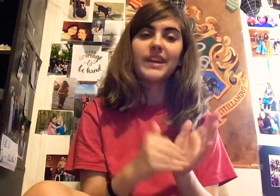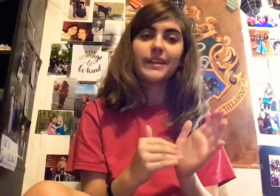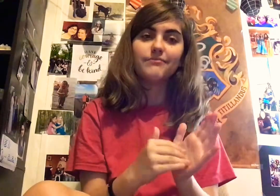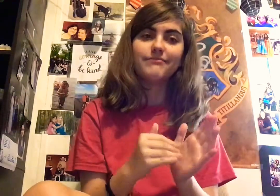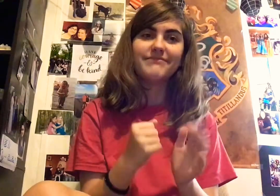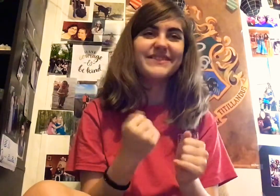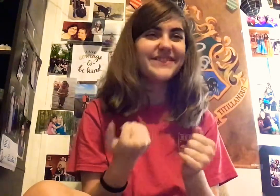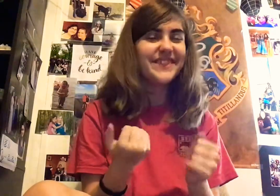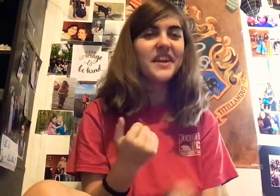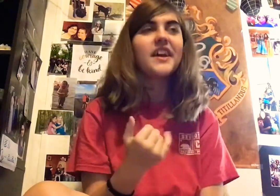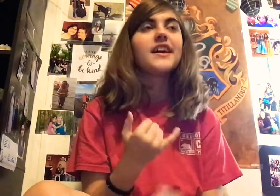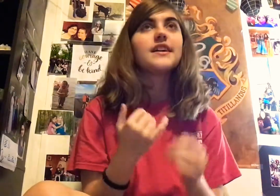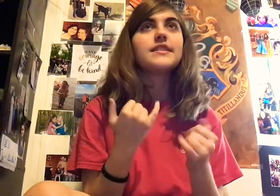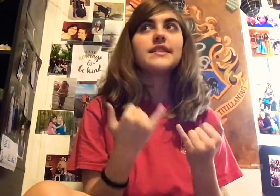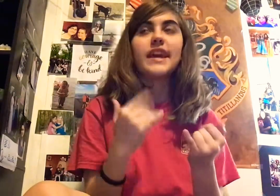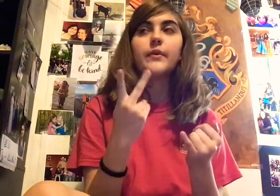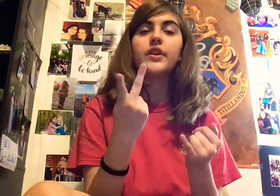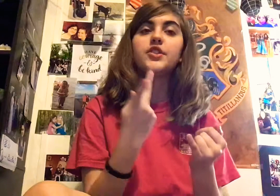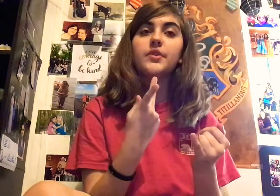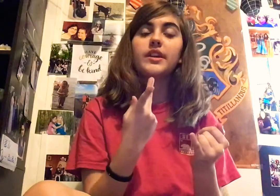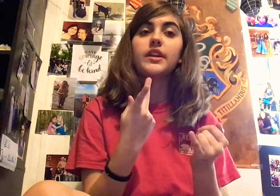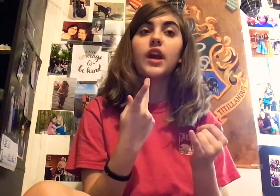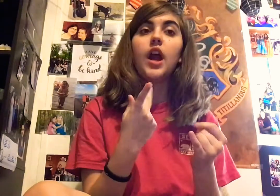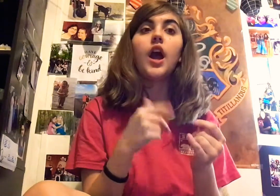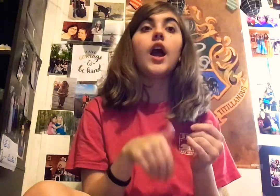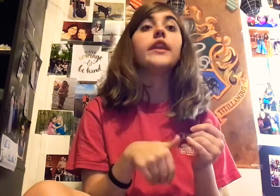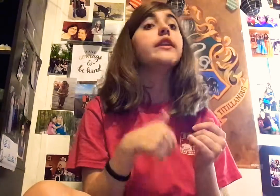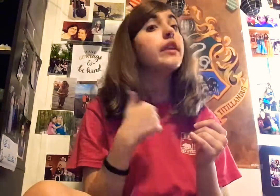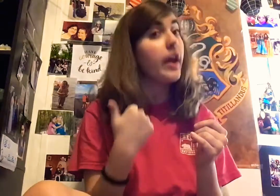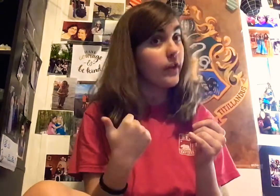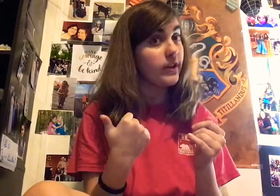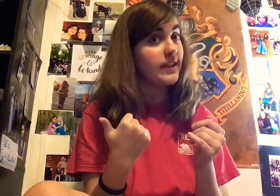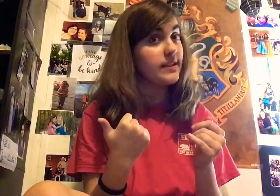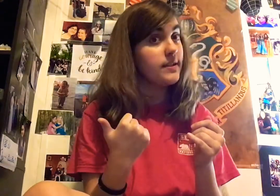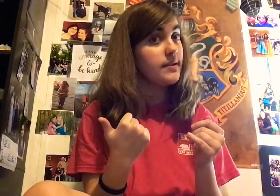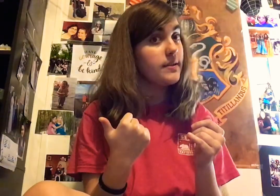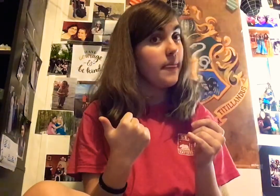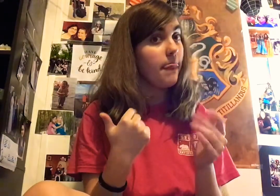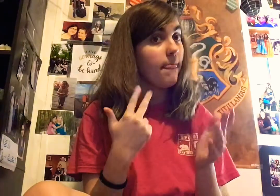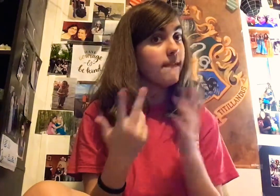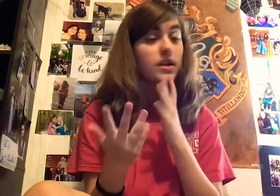again. Today we are doing another lesson.